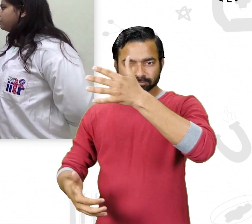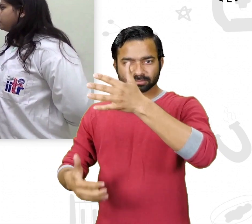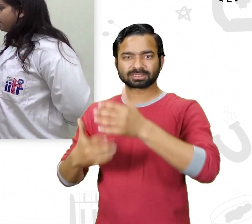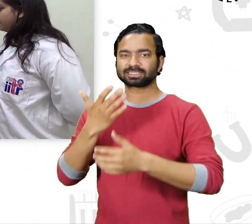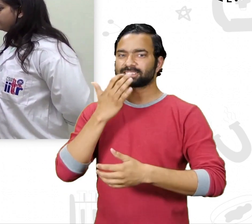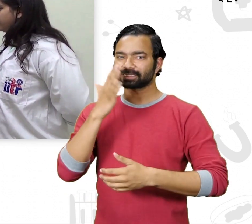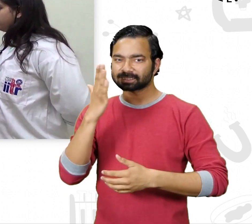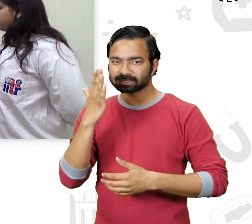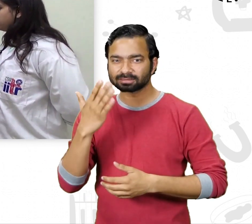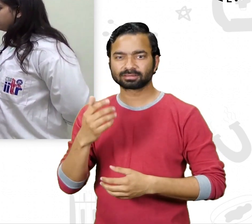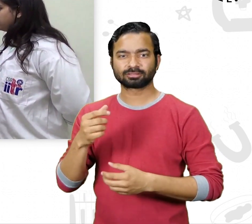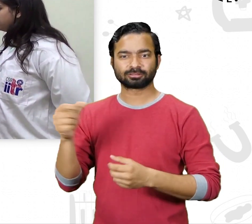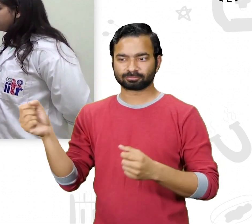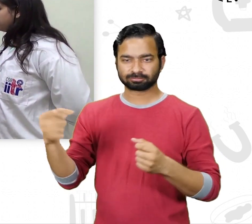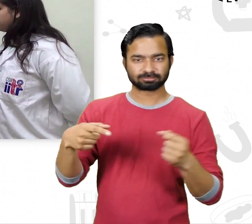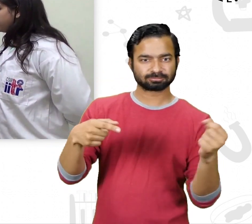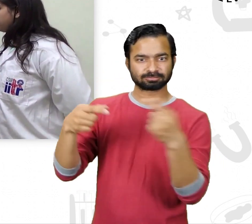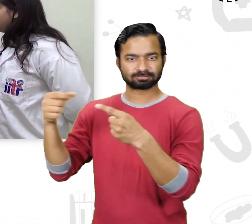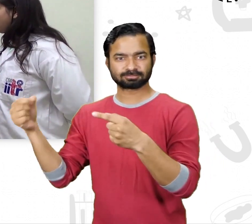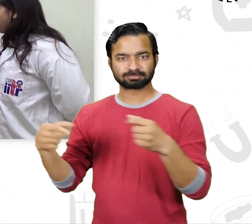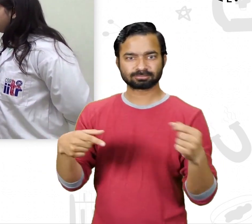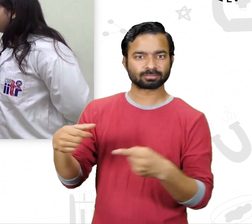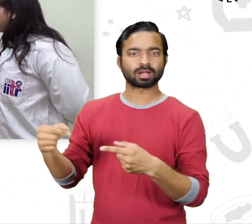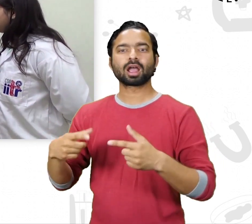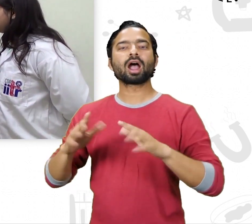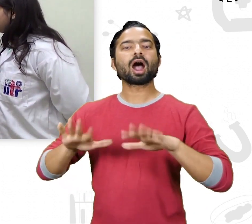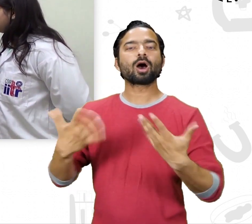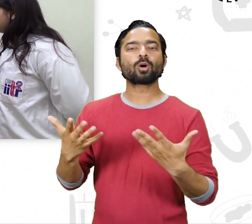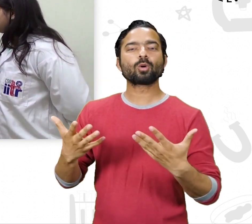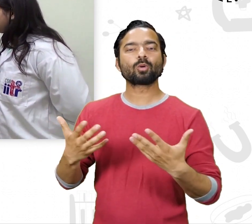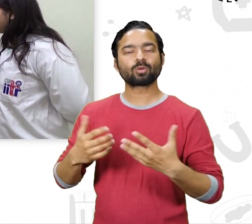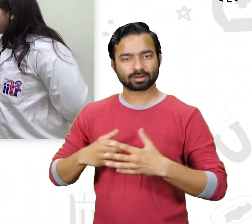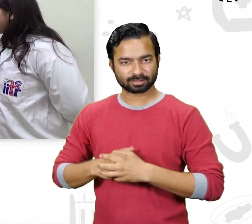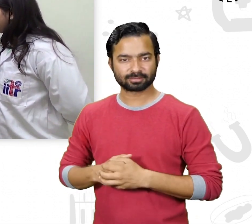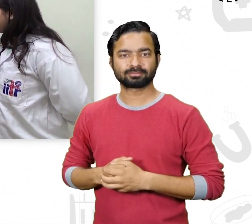slide, and by setting on the shutter.